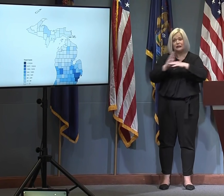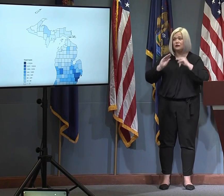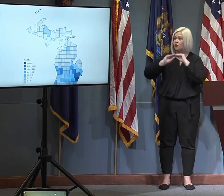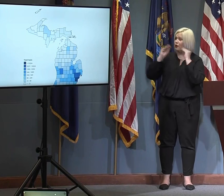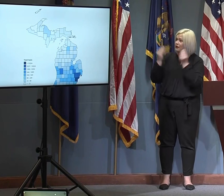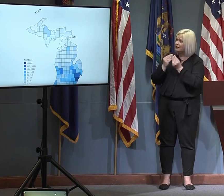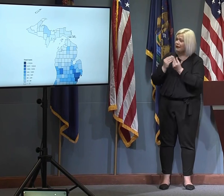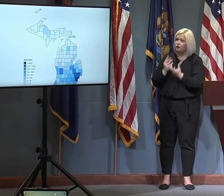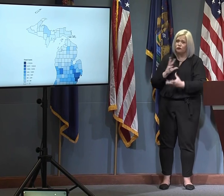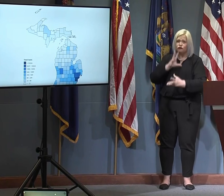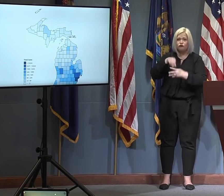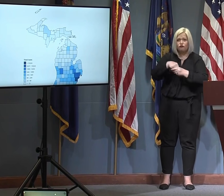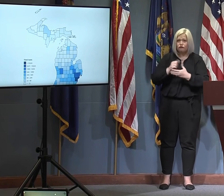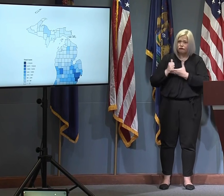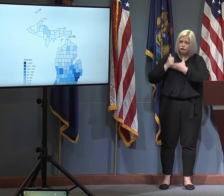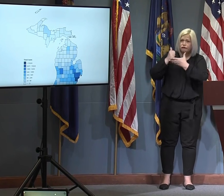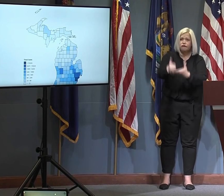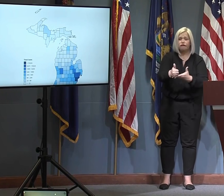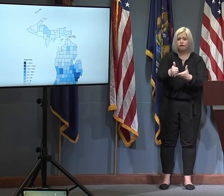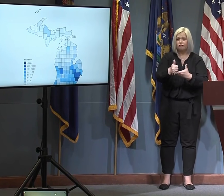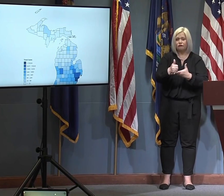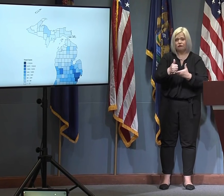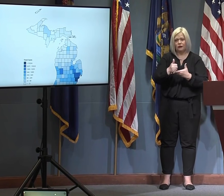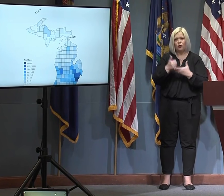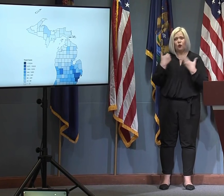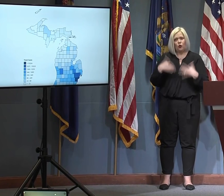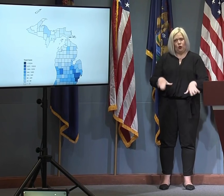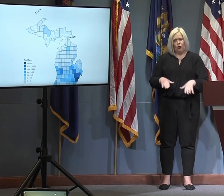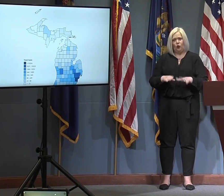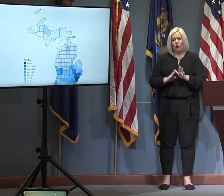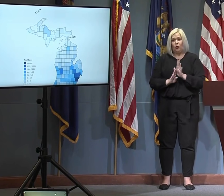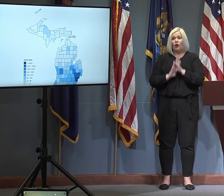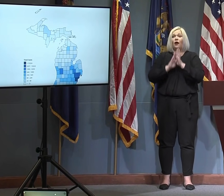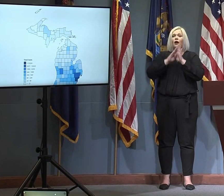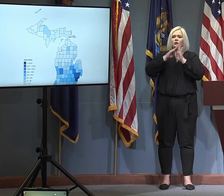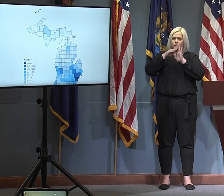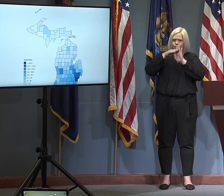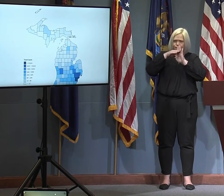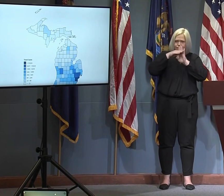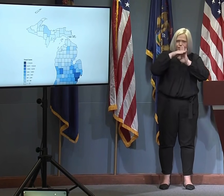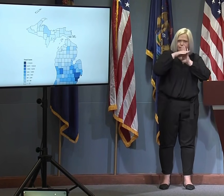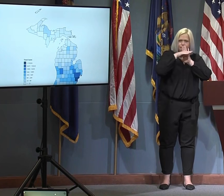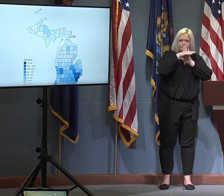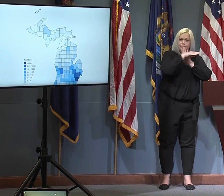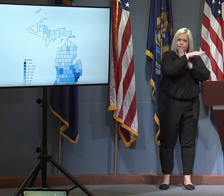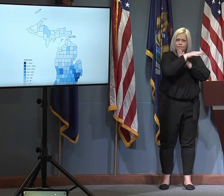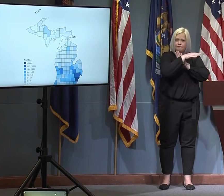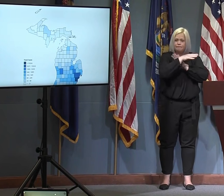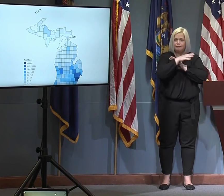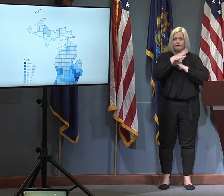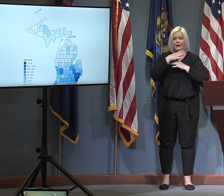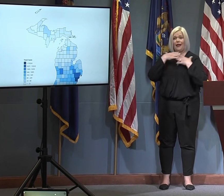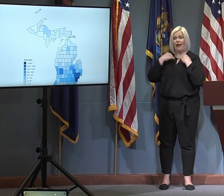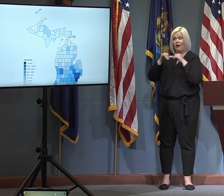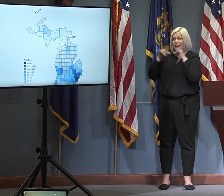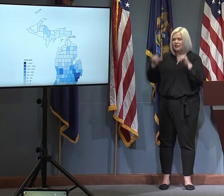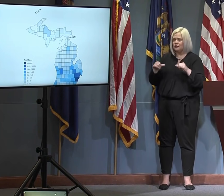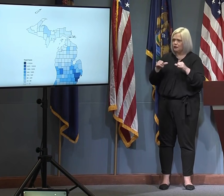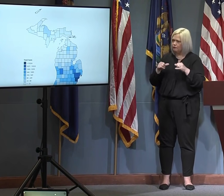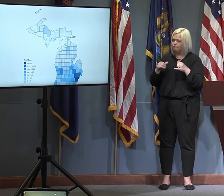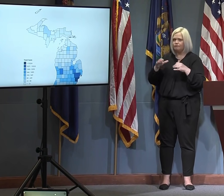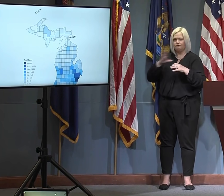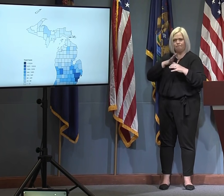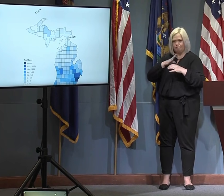have played their part, we've really pushed the curve down dramatically. We've saved our health system, and we've ramped up